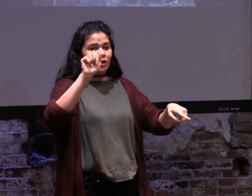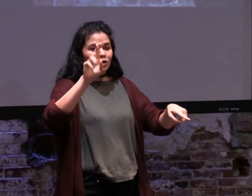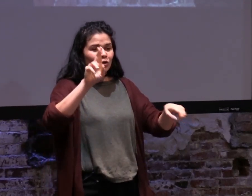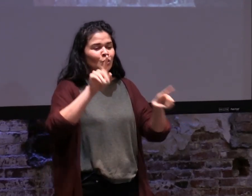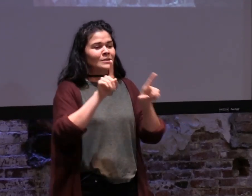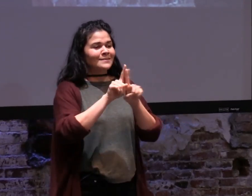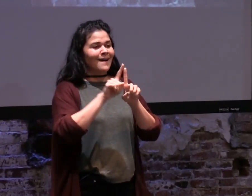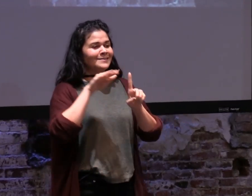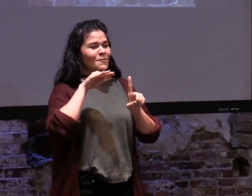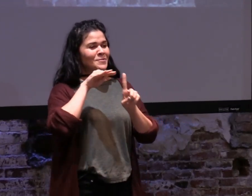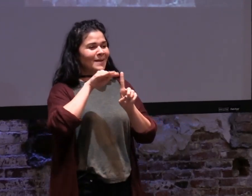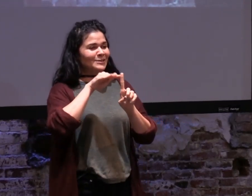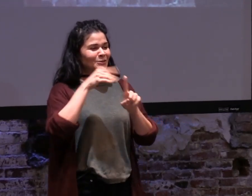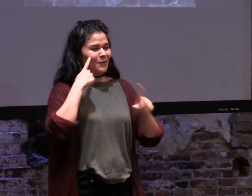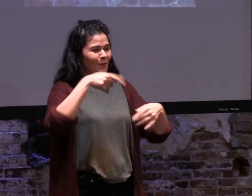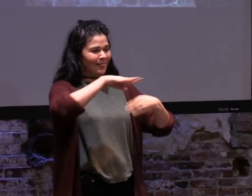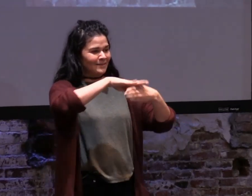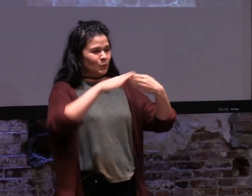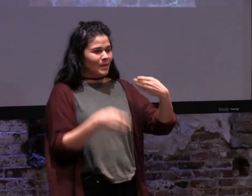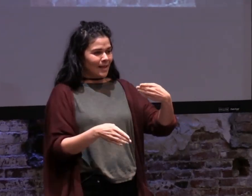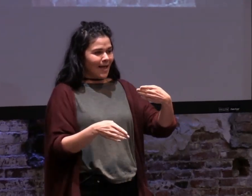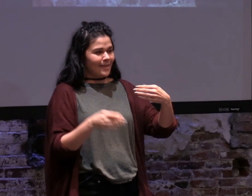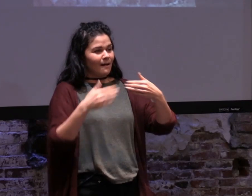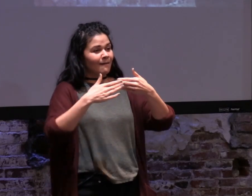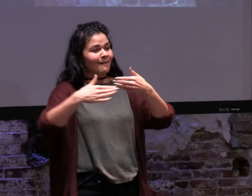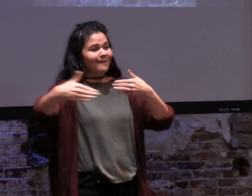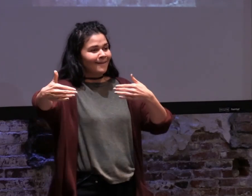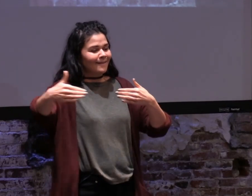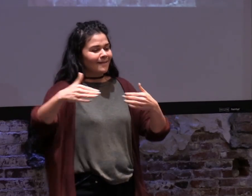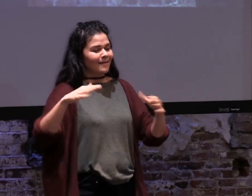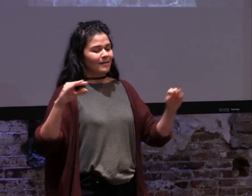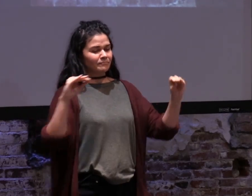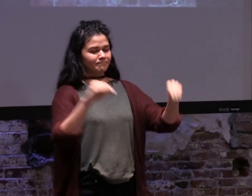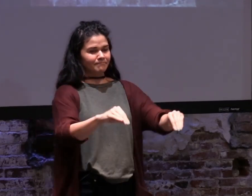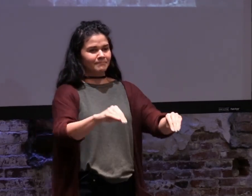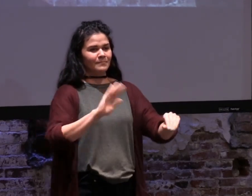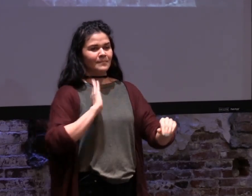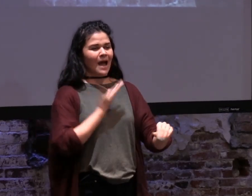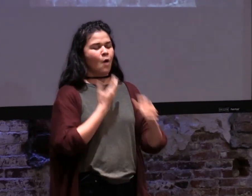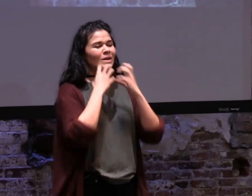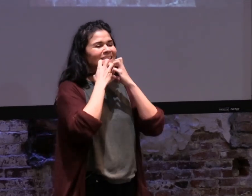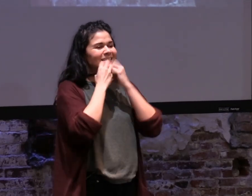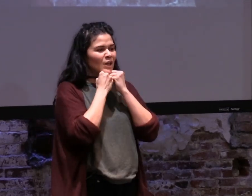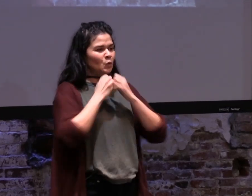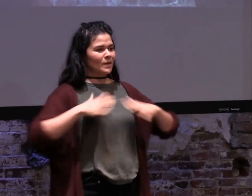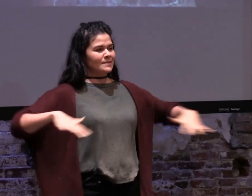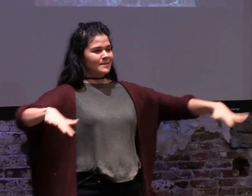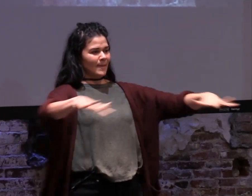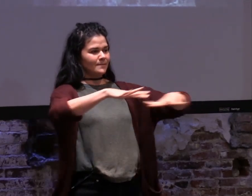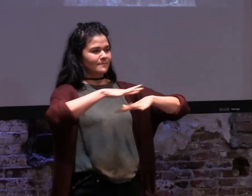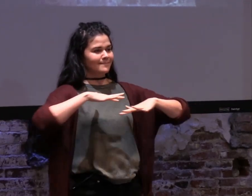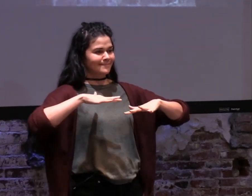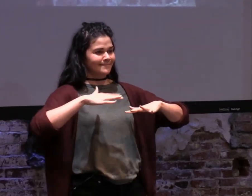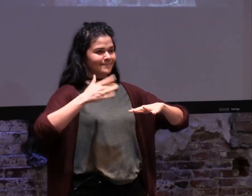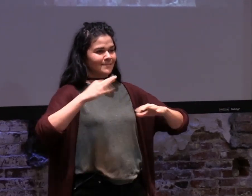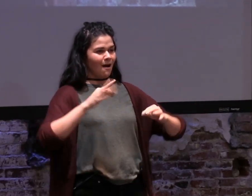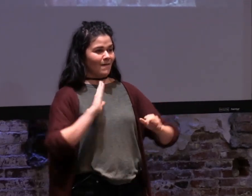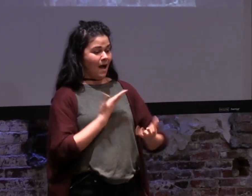now going to do that altar to remind you this weekend and moving forward to put what we